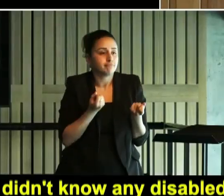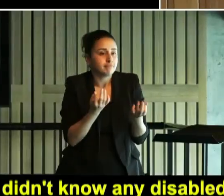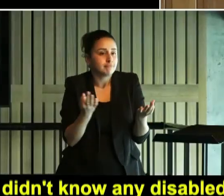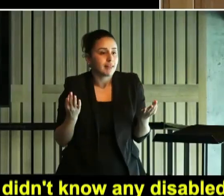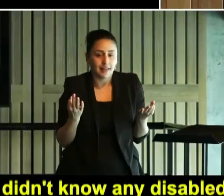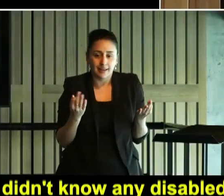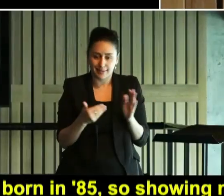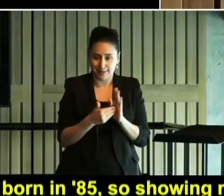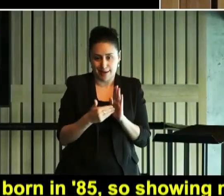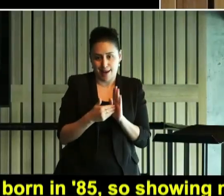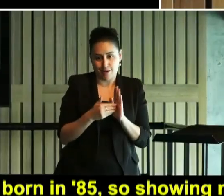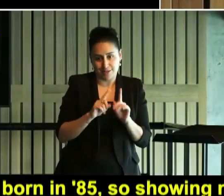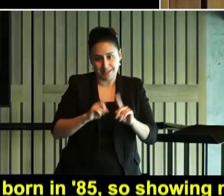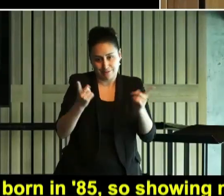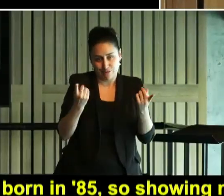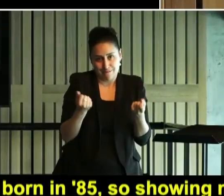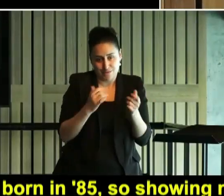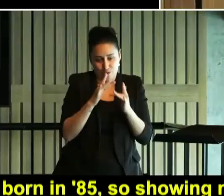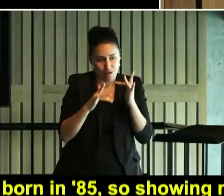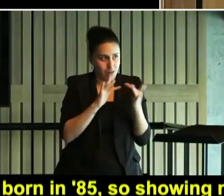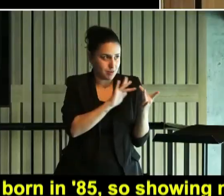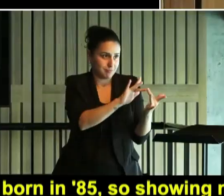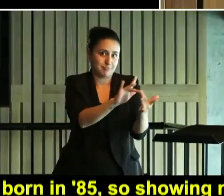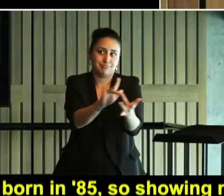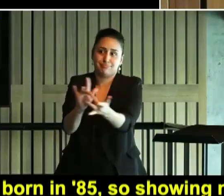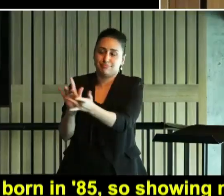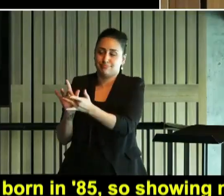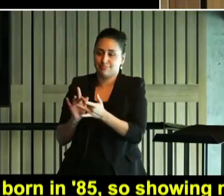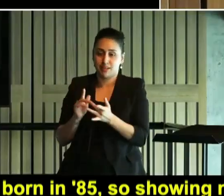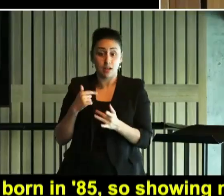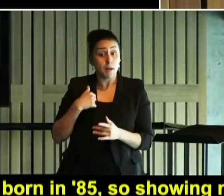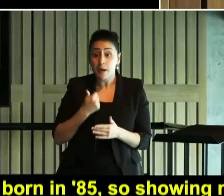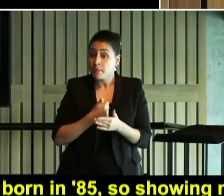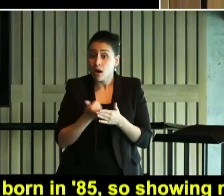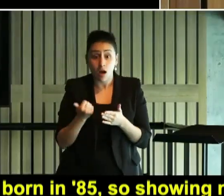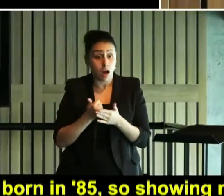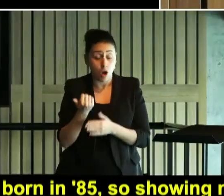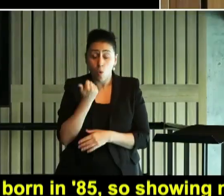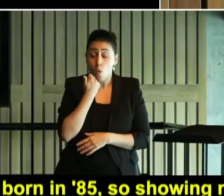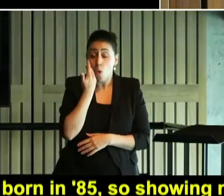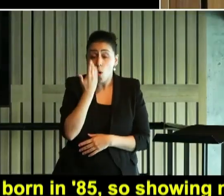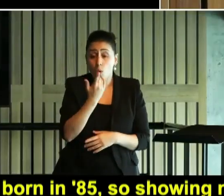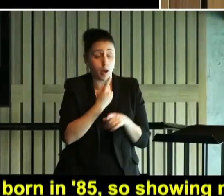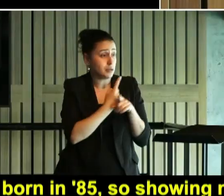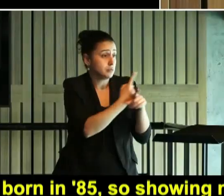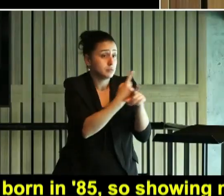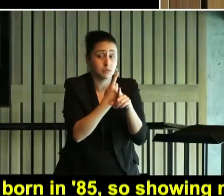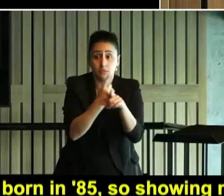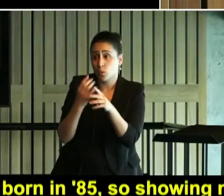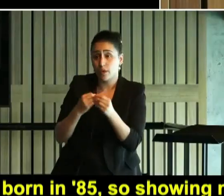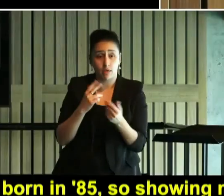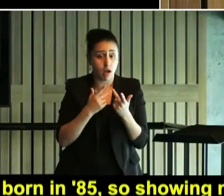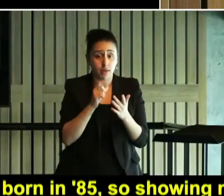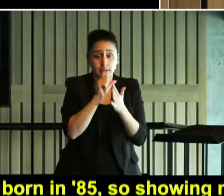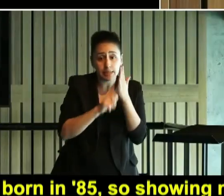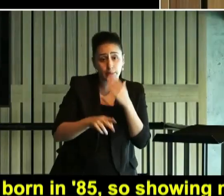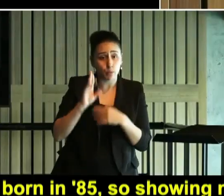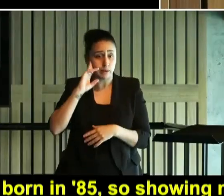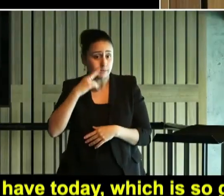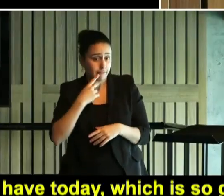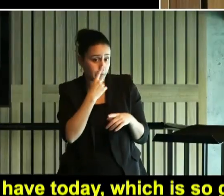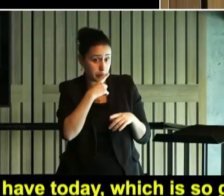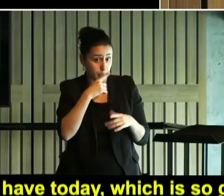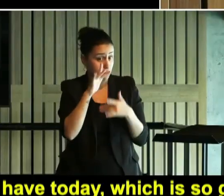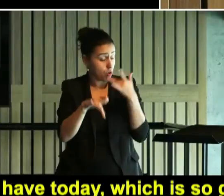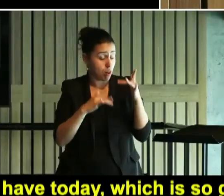is so great to have. Like, I'm constantly talking to other deaf and disabled people online, and I feel like